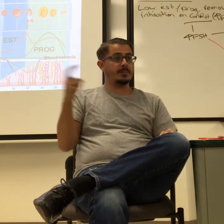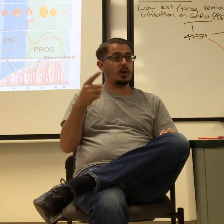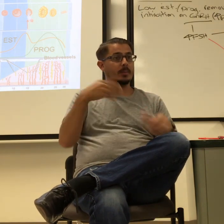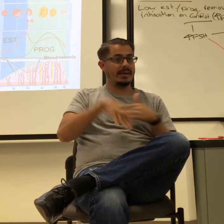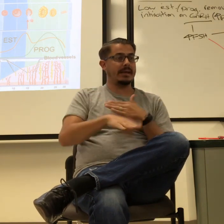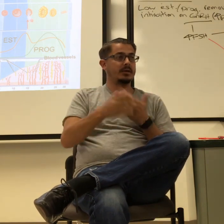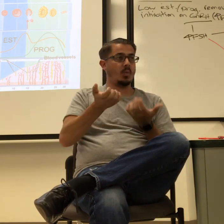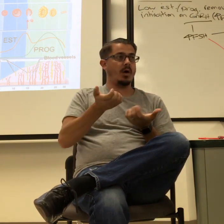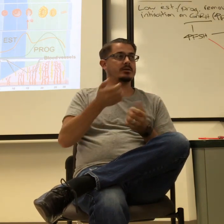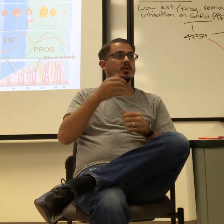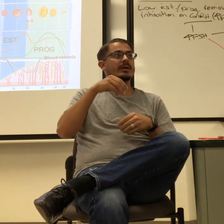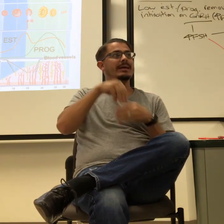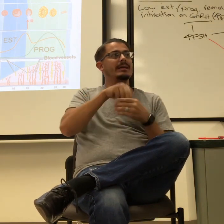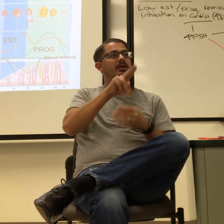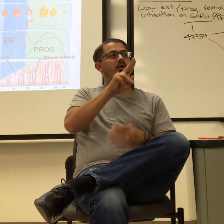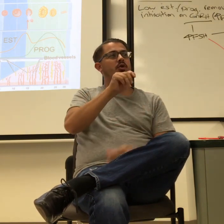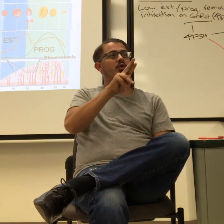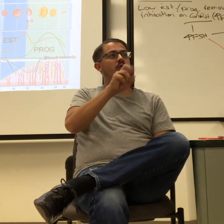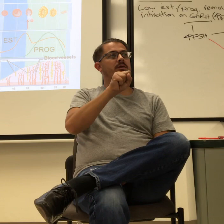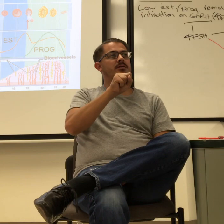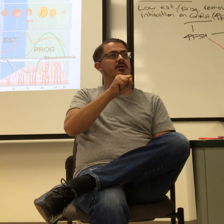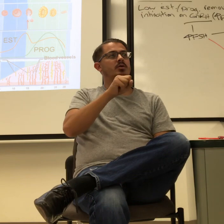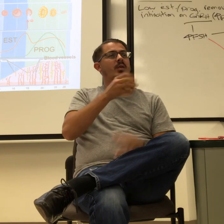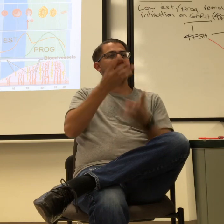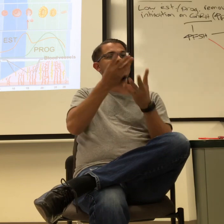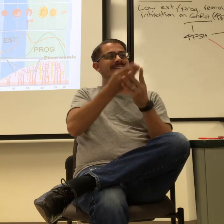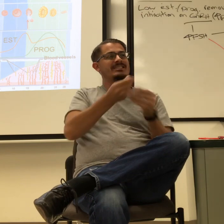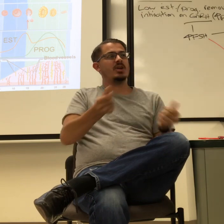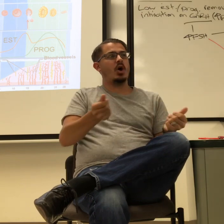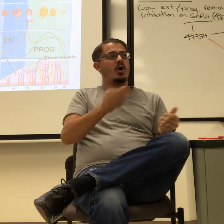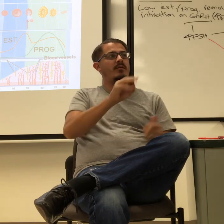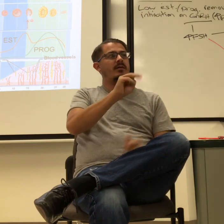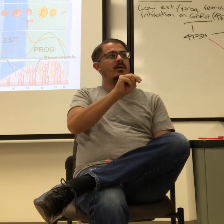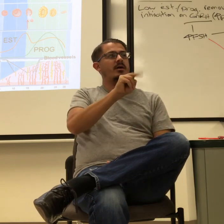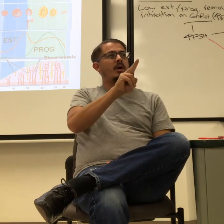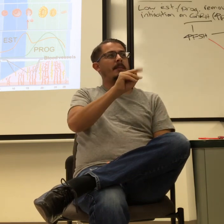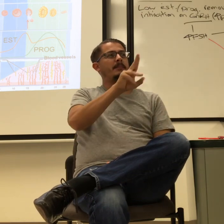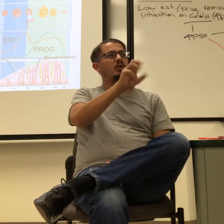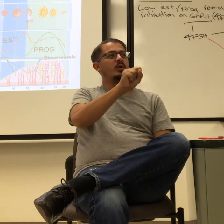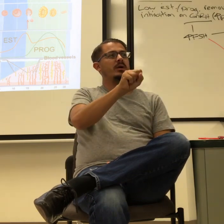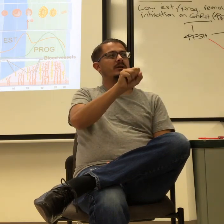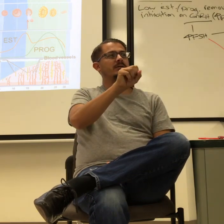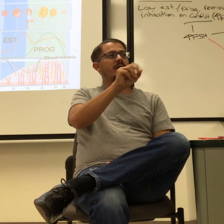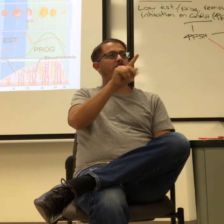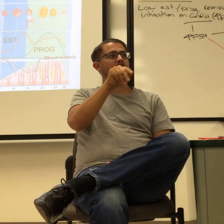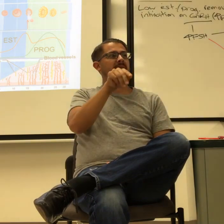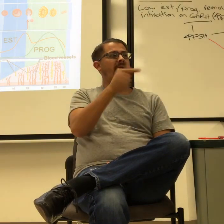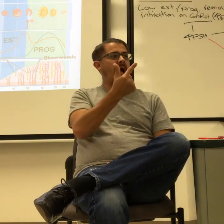proliferative phase in the uterus, you dissolve the mucus plug at cervix to let sperm in.